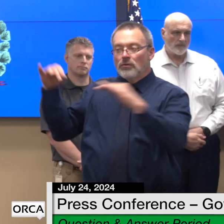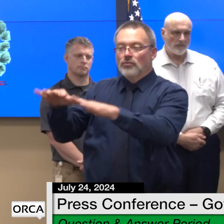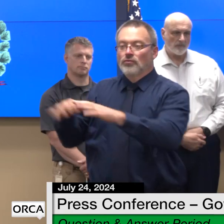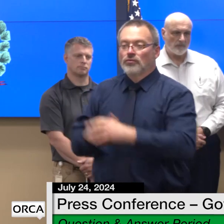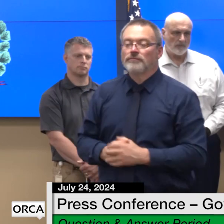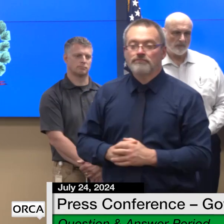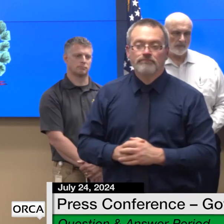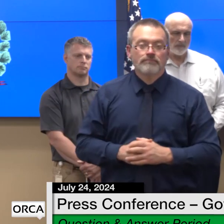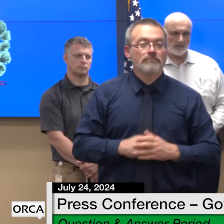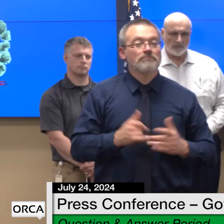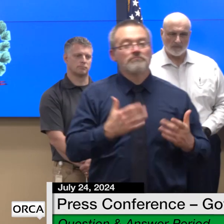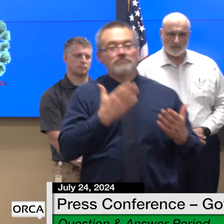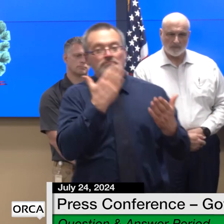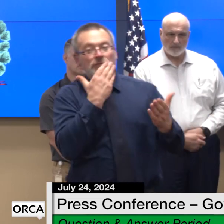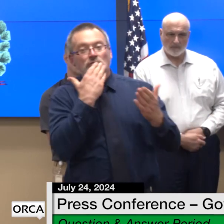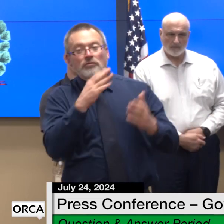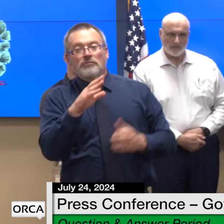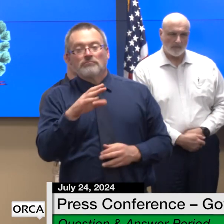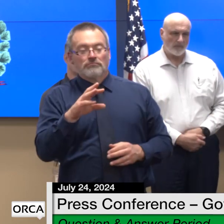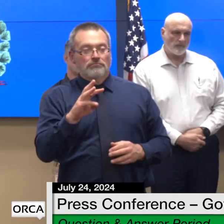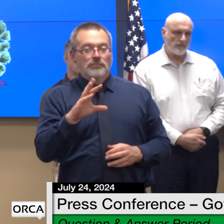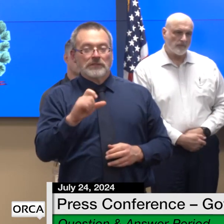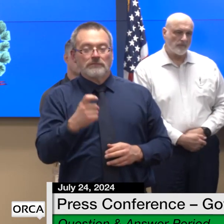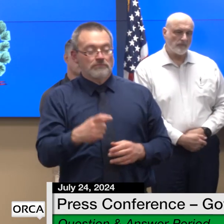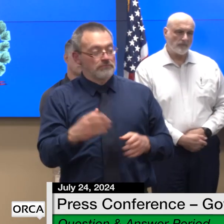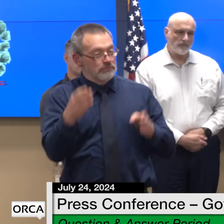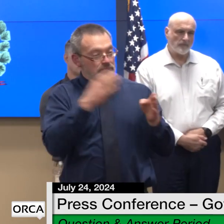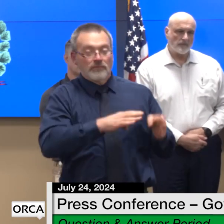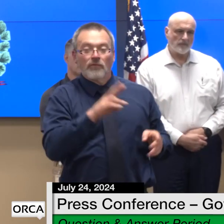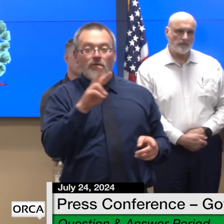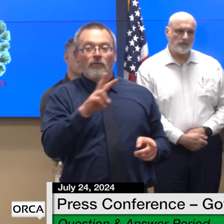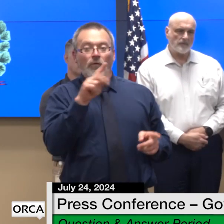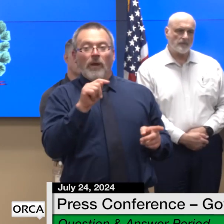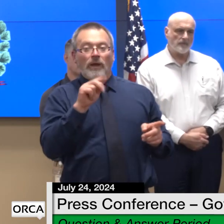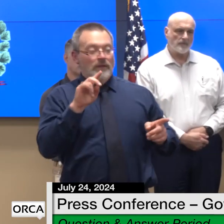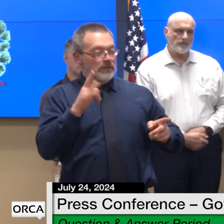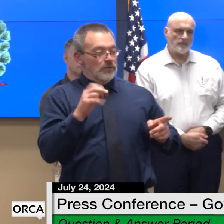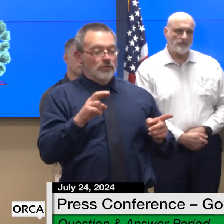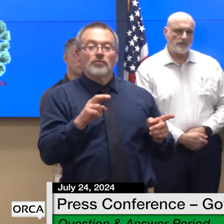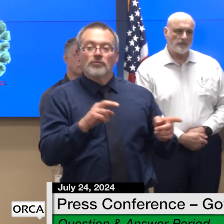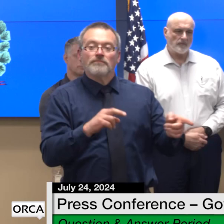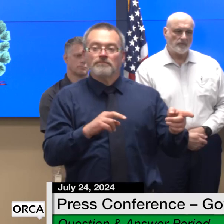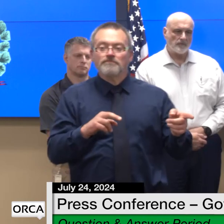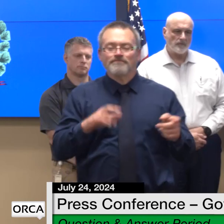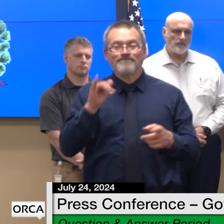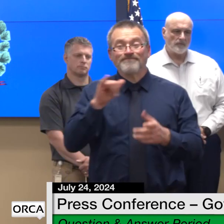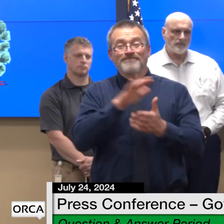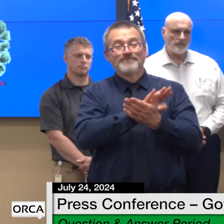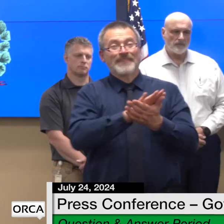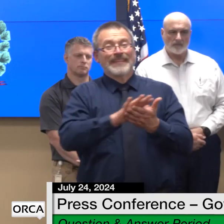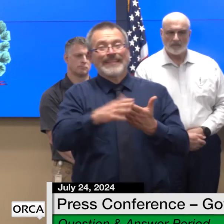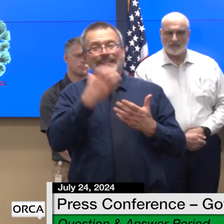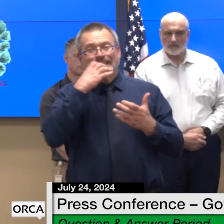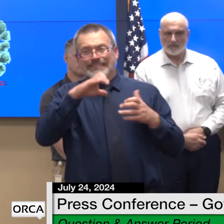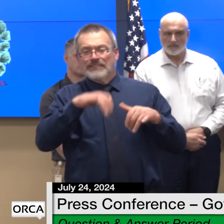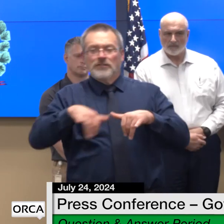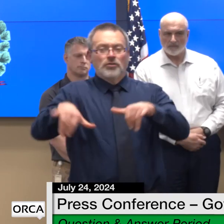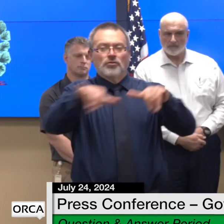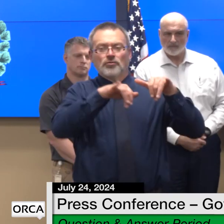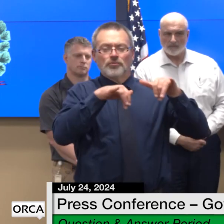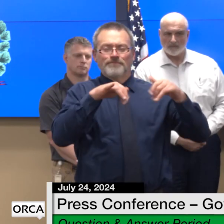Speaking of the Clean Heat Standard, for either of you or both of you, the Speaker Kowinski put out a statement today